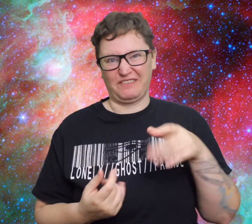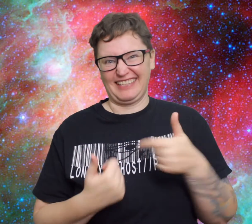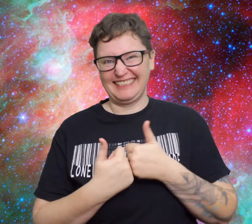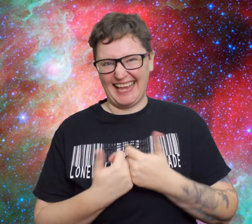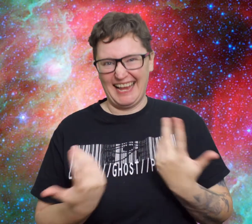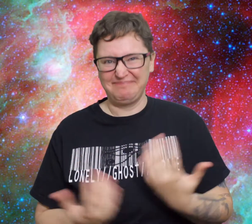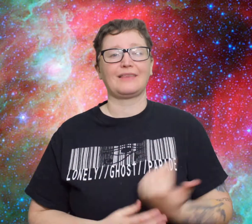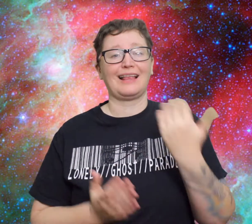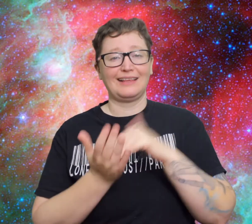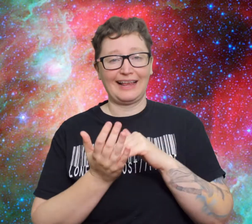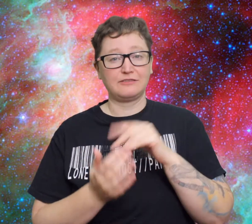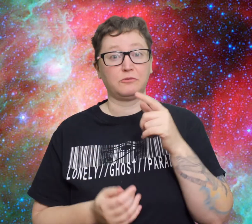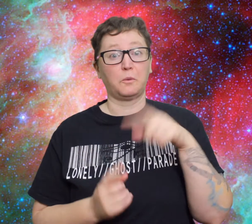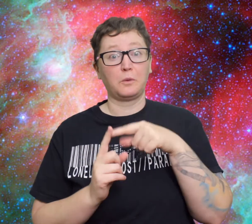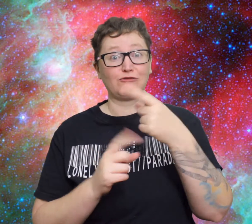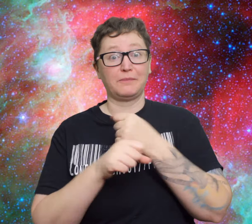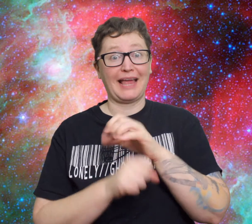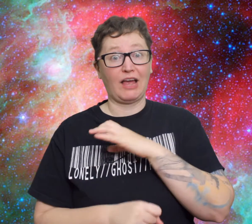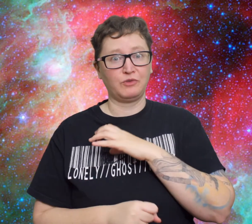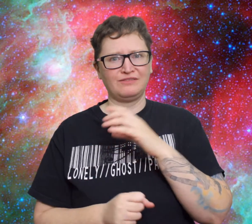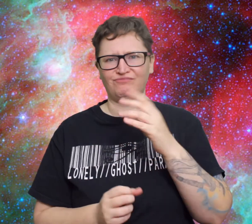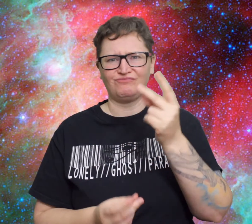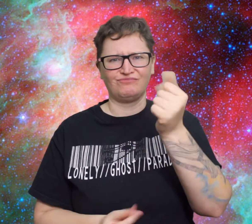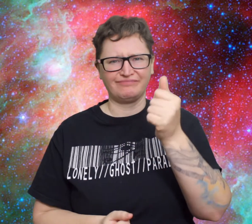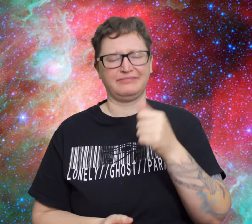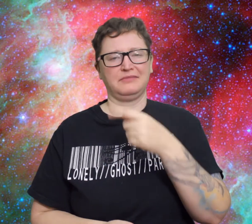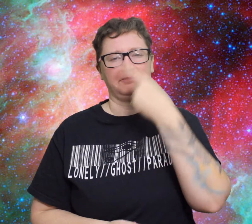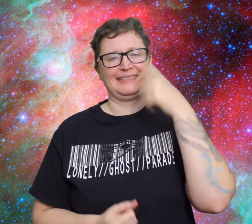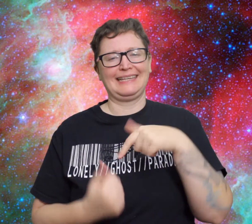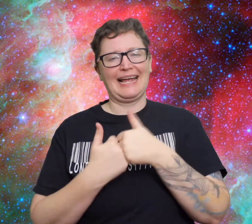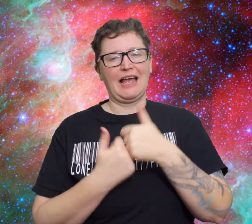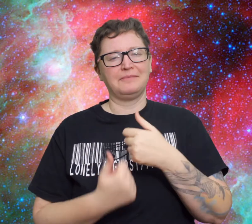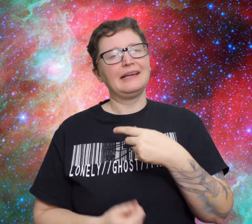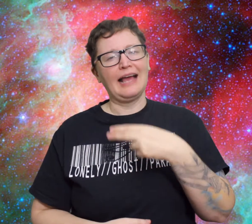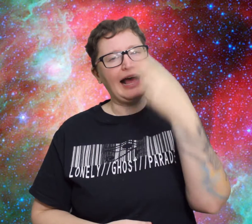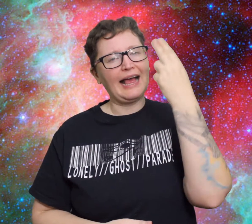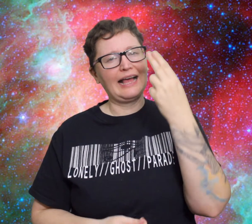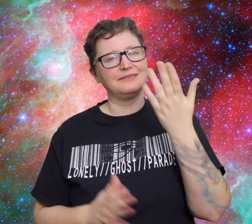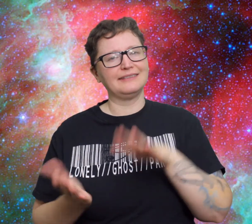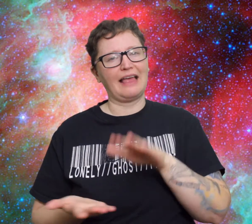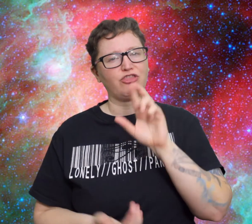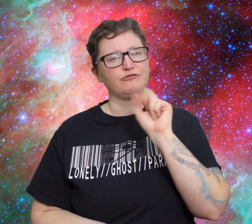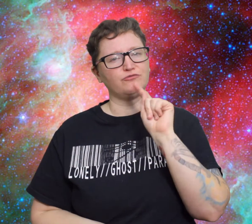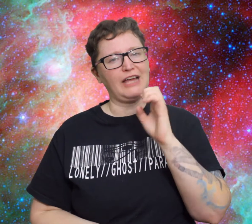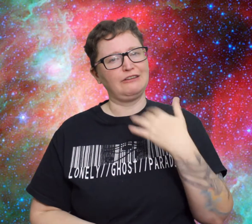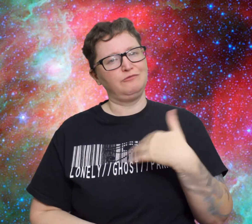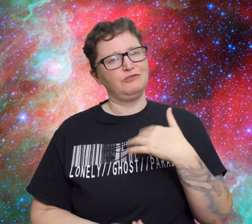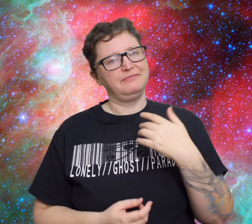the exciting part of this game. Again, when you make a character, it's going to be pretty simple and quick, and this does